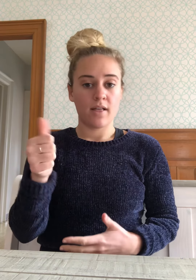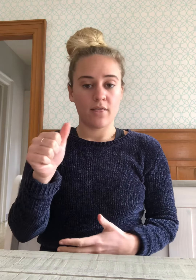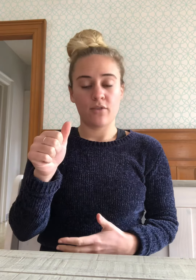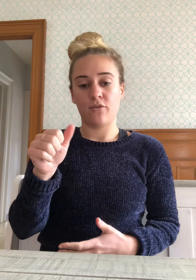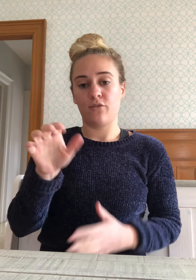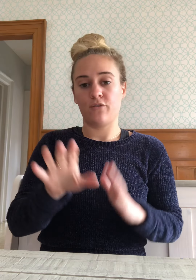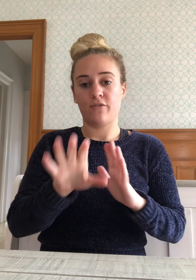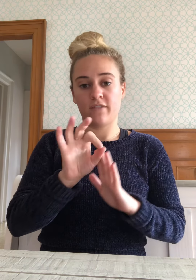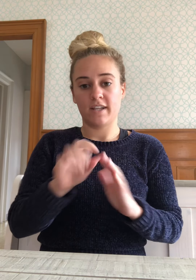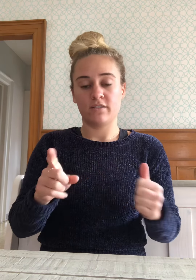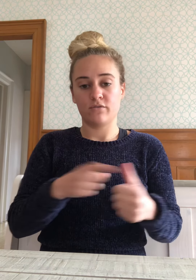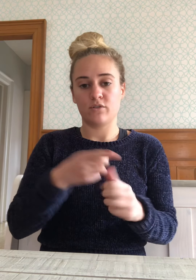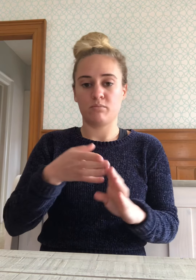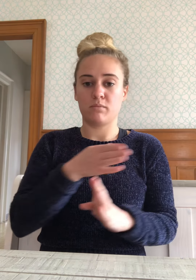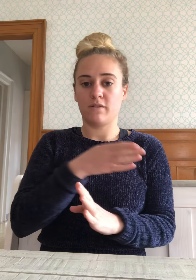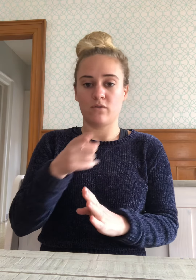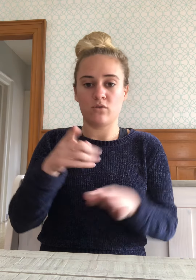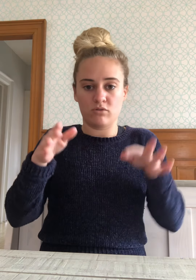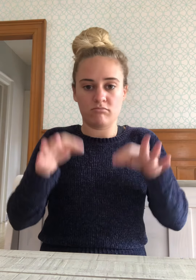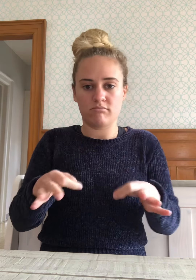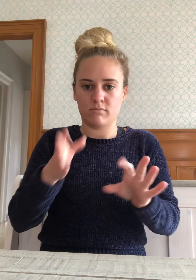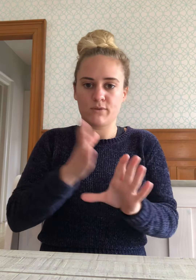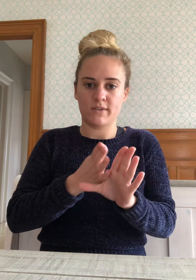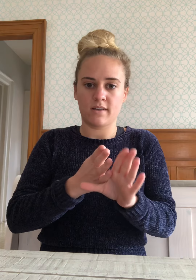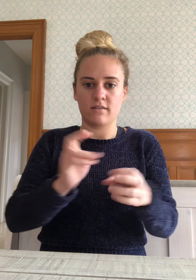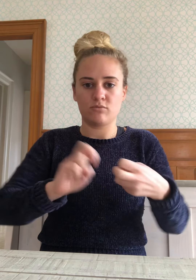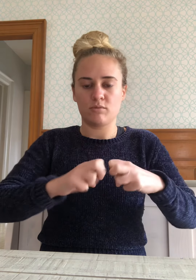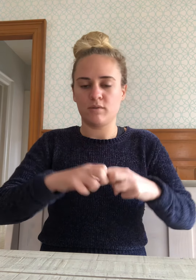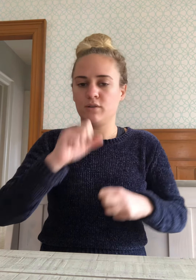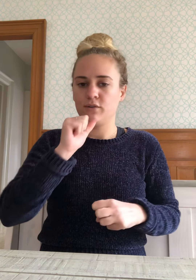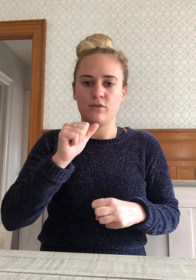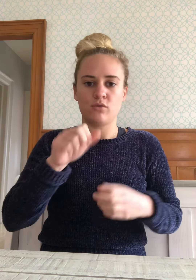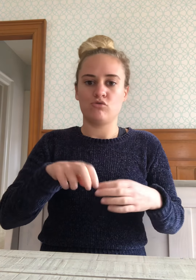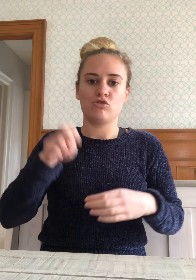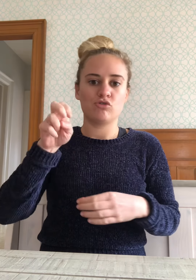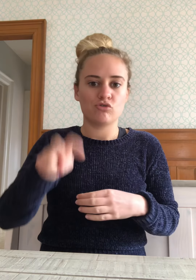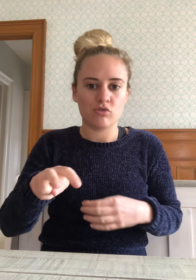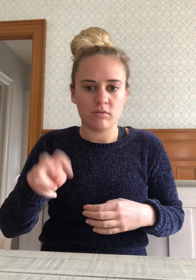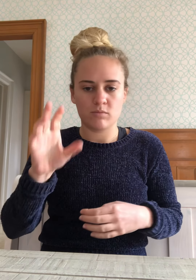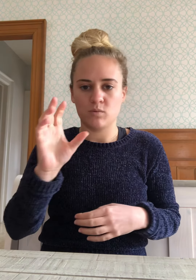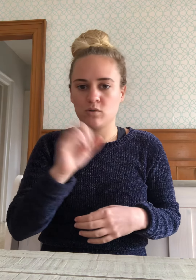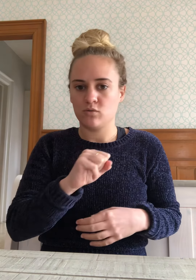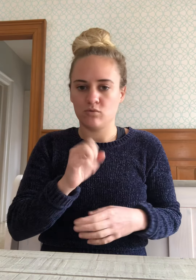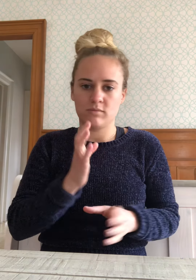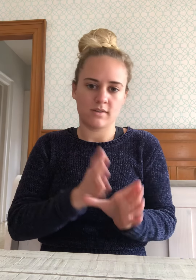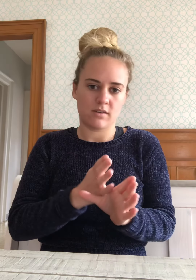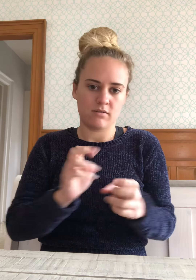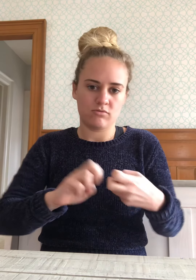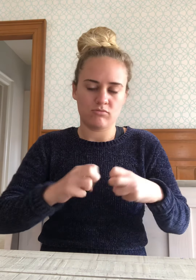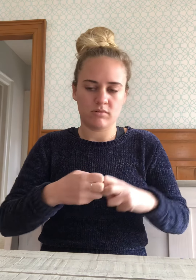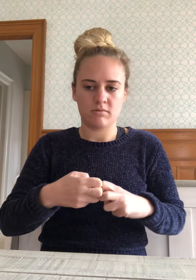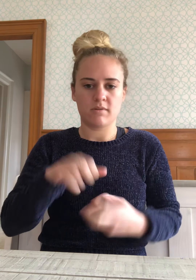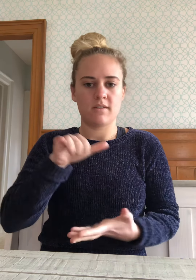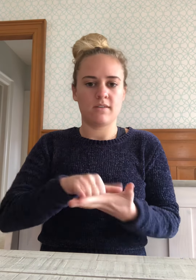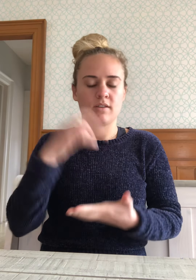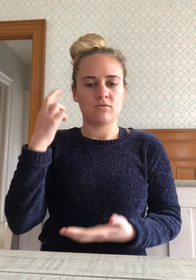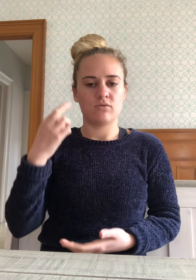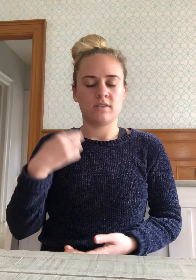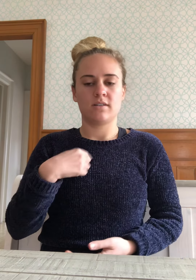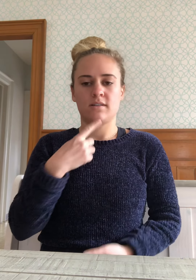it's a psychological problem. Don't jump to the assumption that it's a psychological problem. That's why we said the first